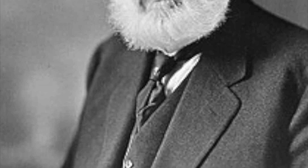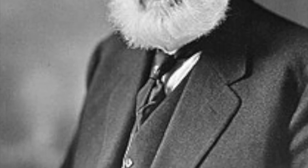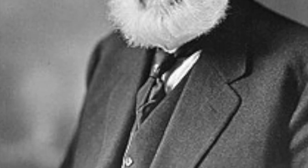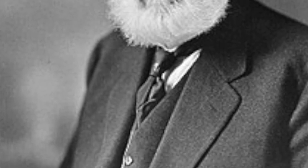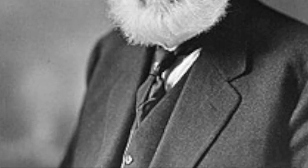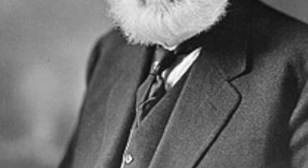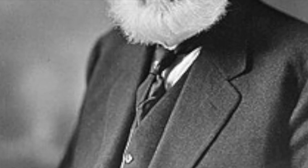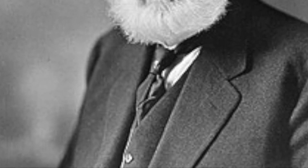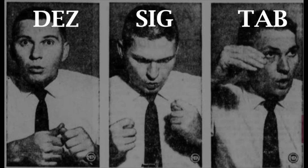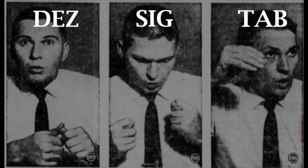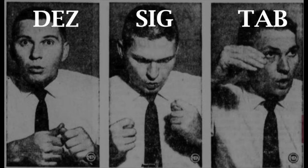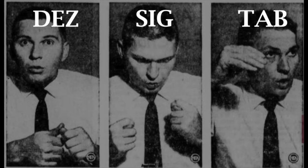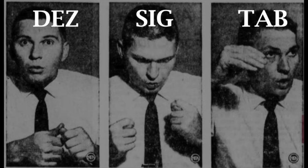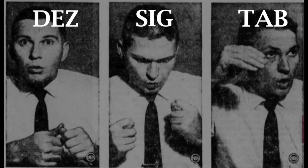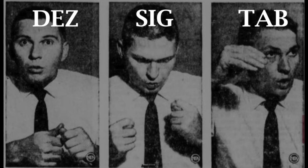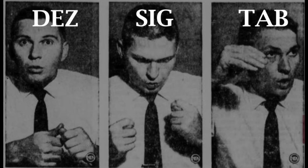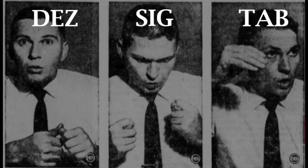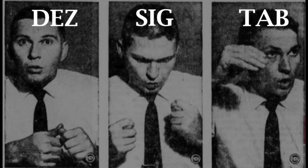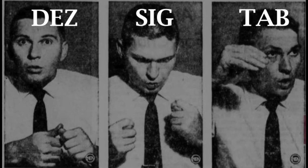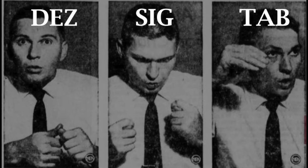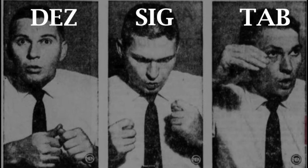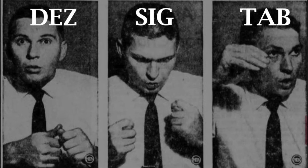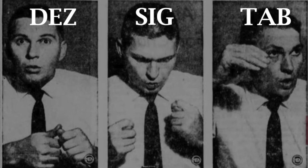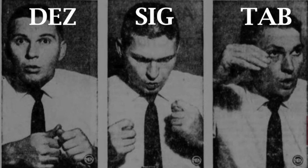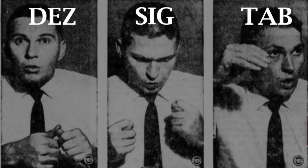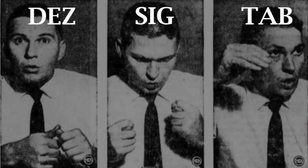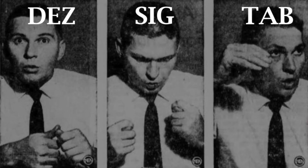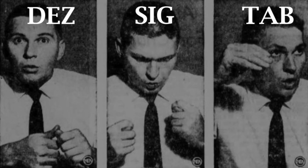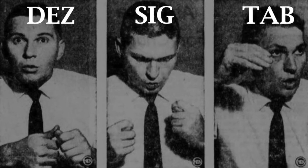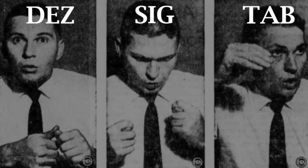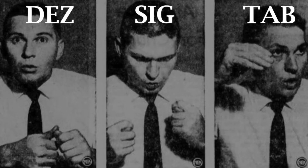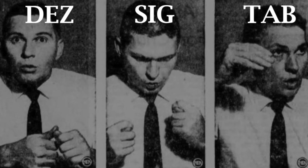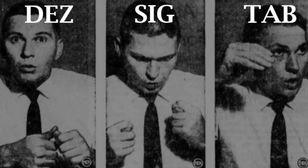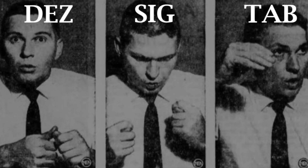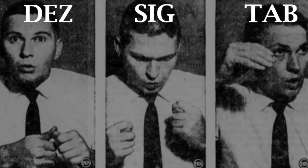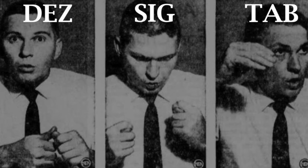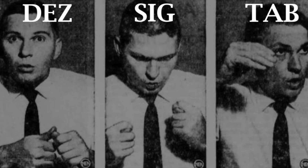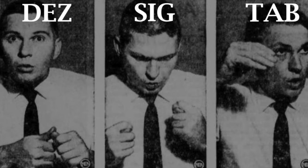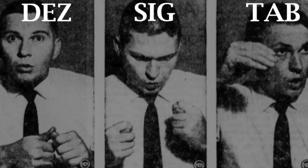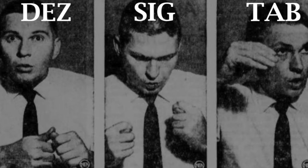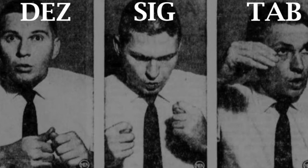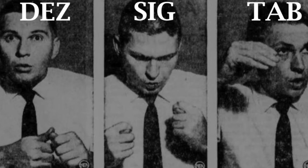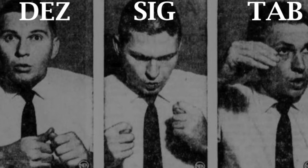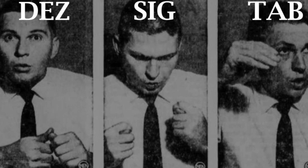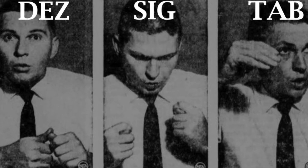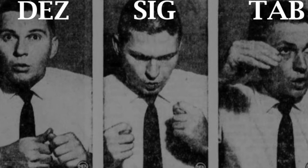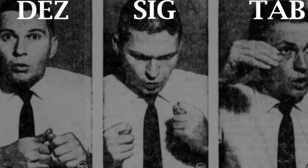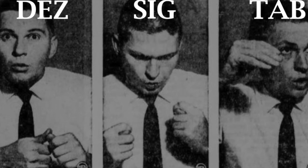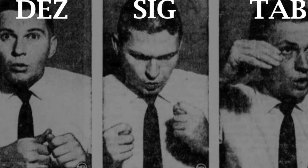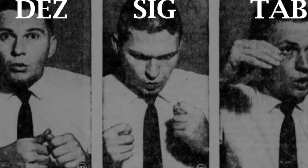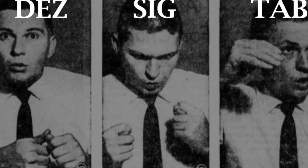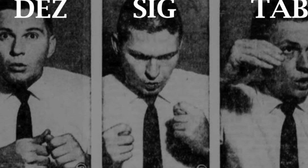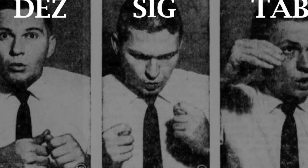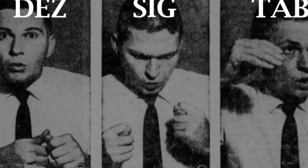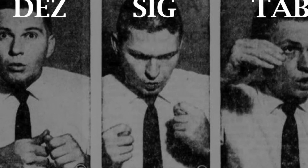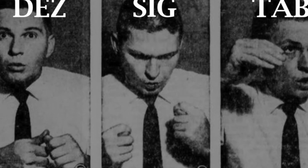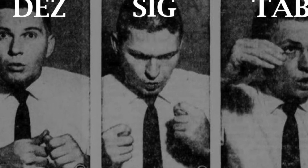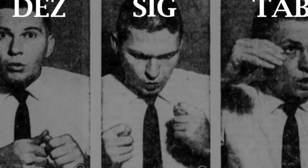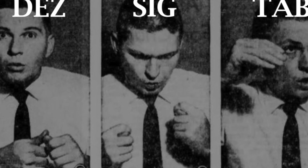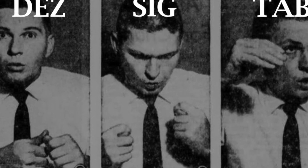did, deafness would continue to be a problem. Bell stated that this tendency of deaf people marrying deaf